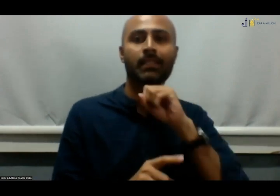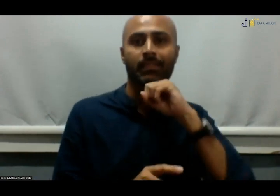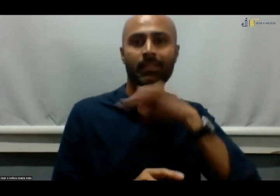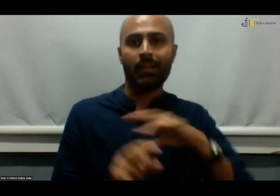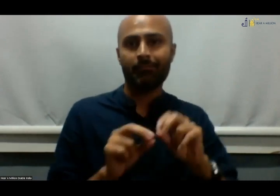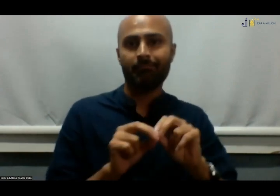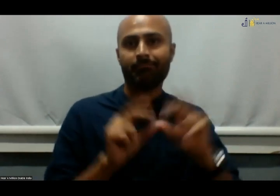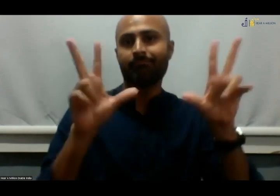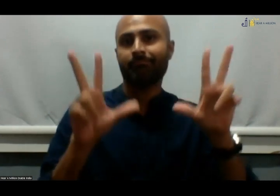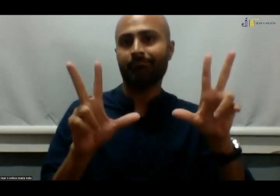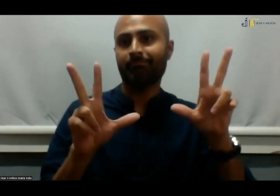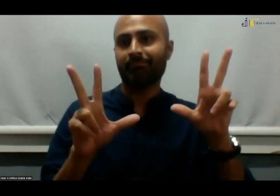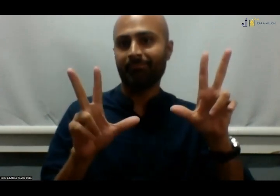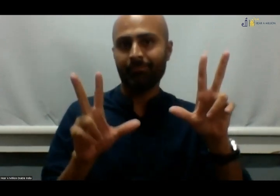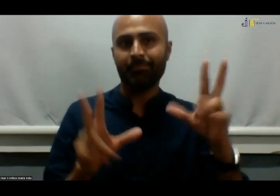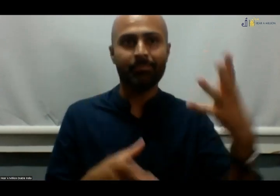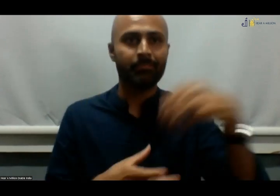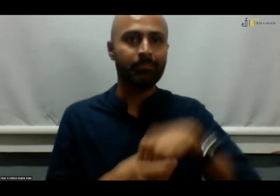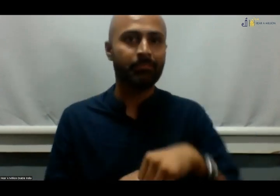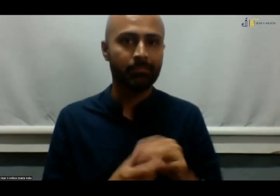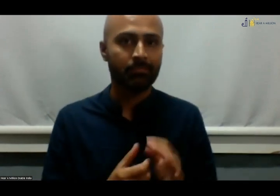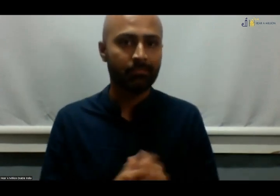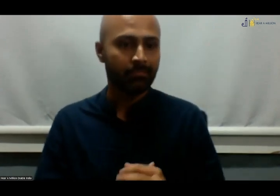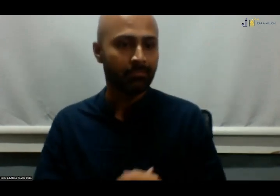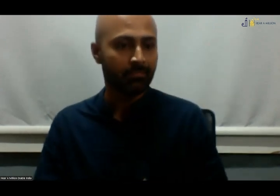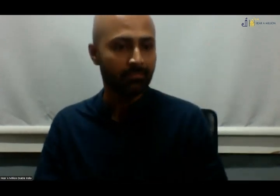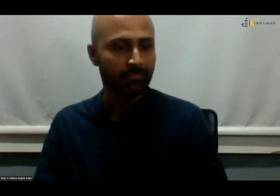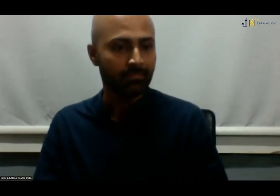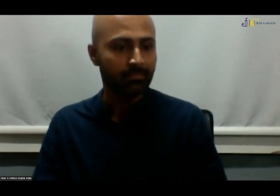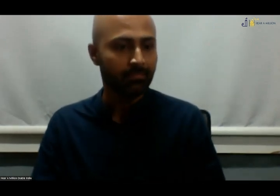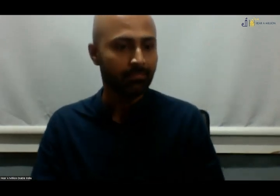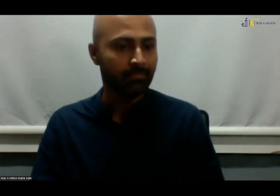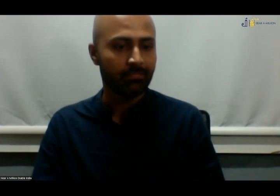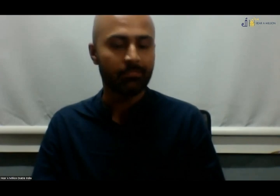He is working in Unity,